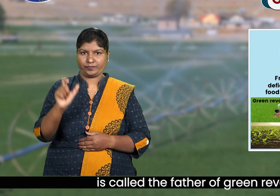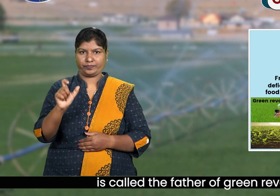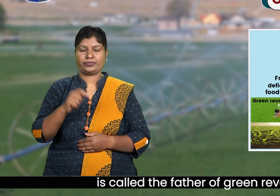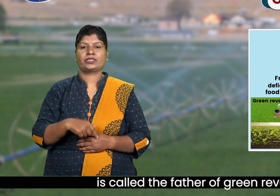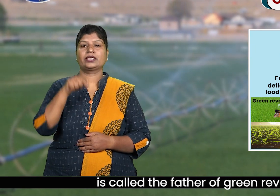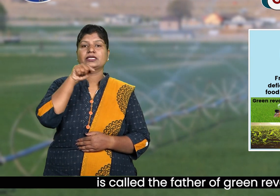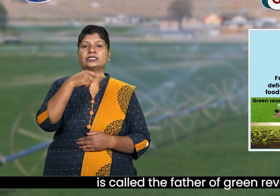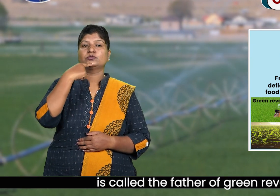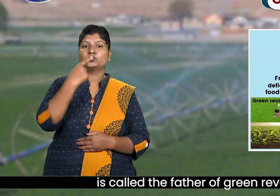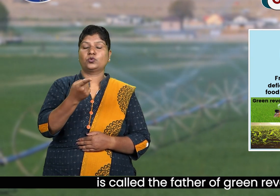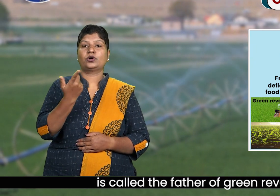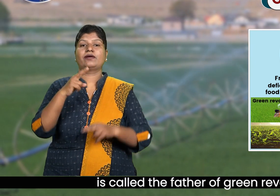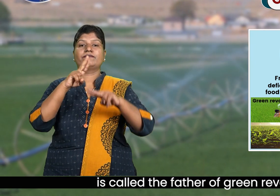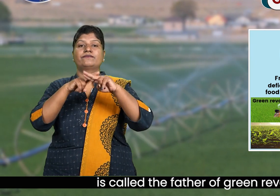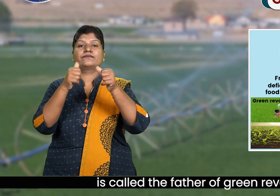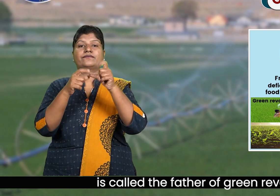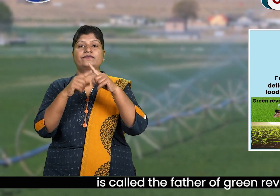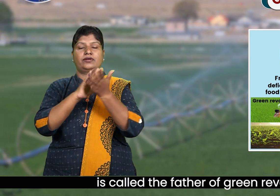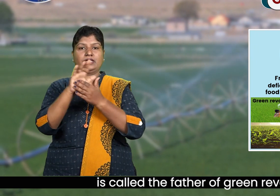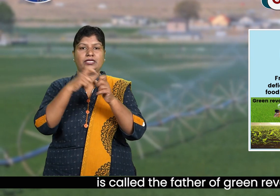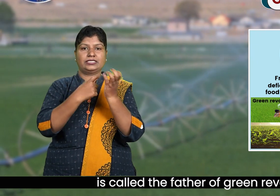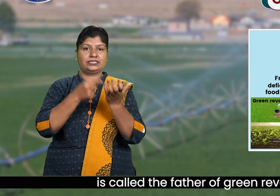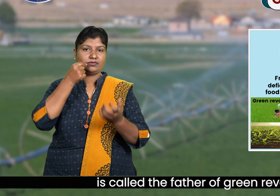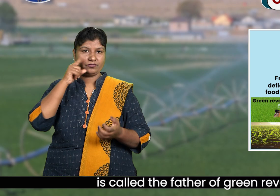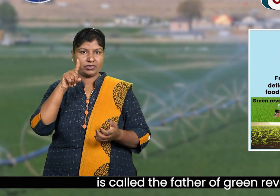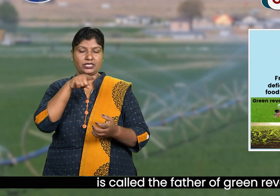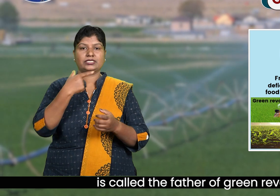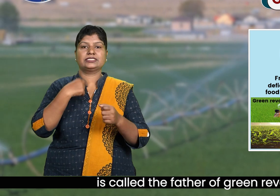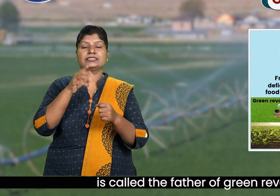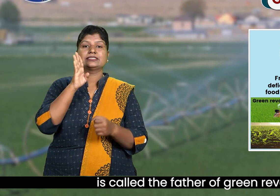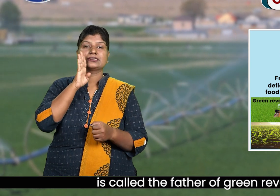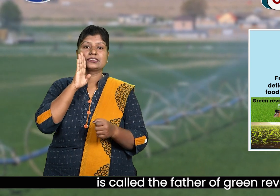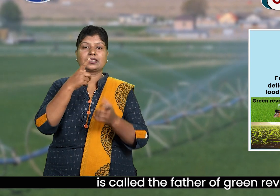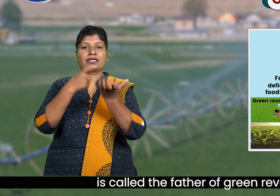is called the father of Green Revolution in India.